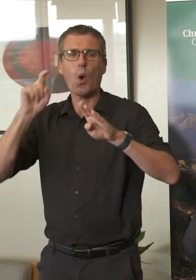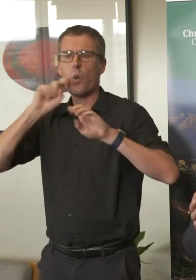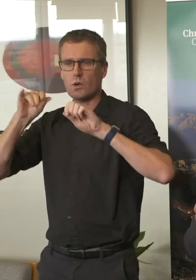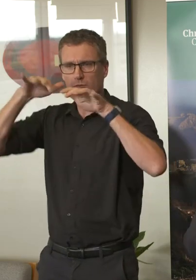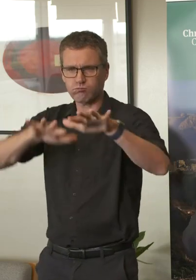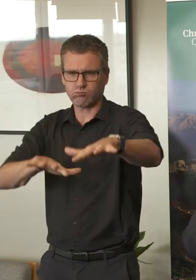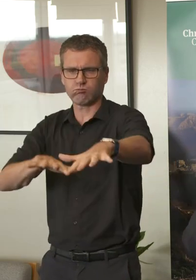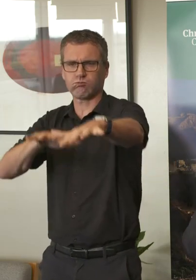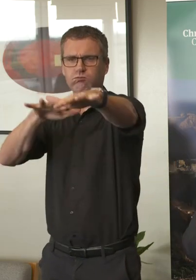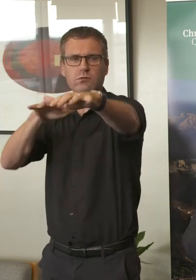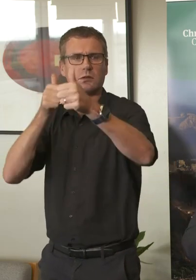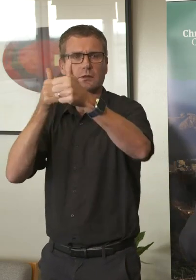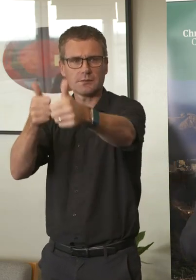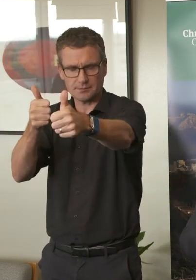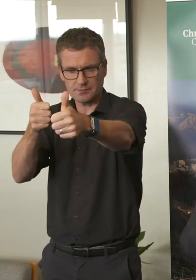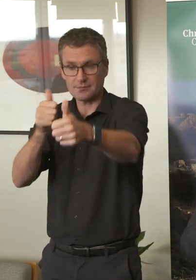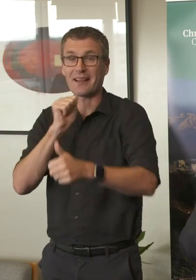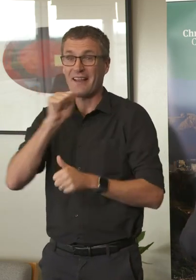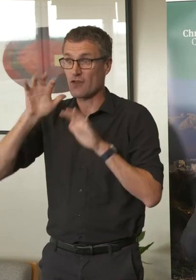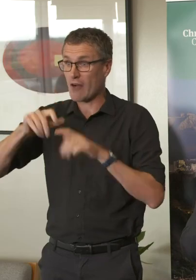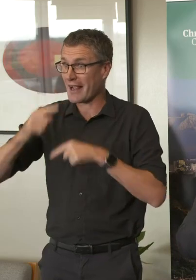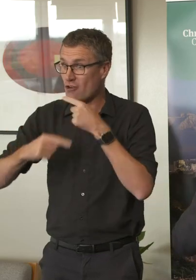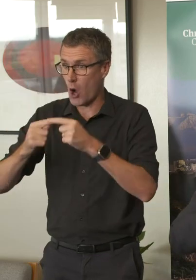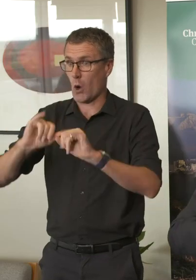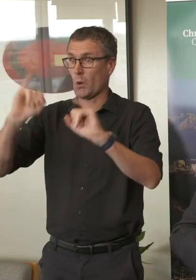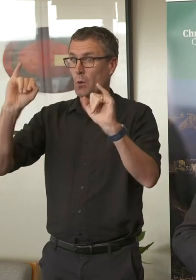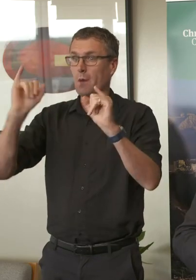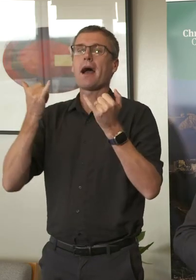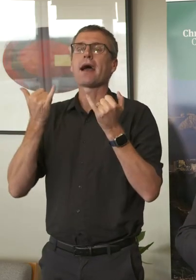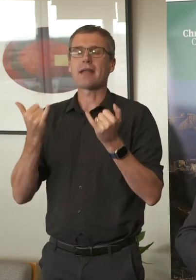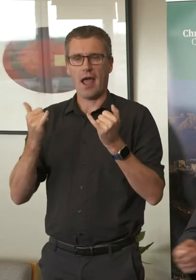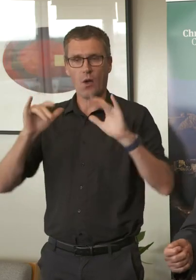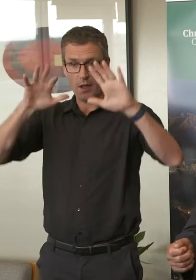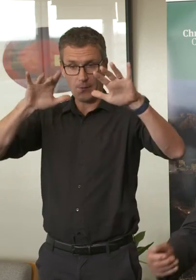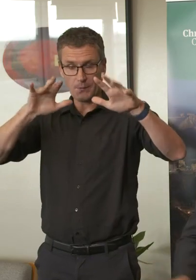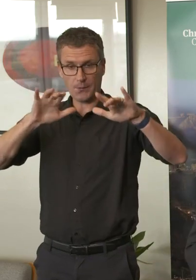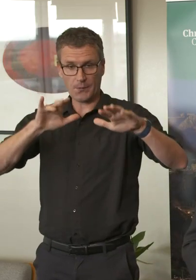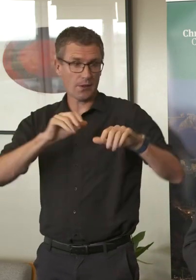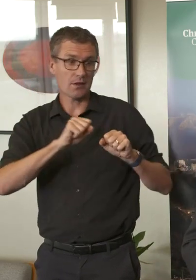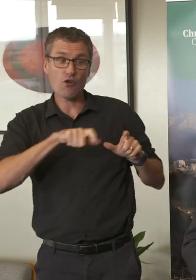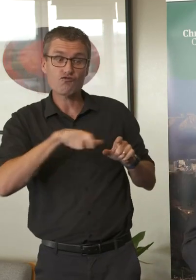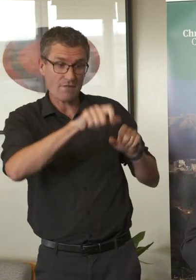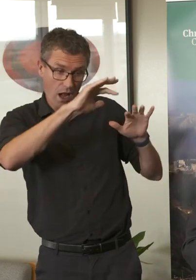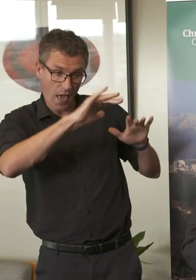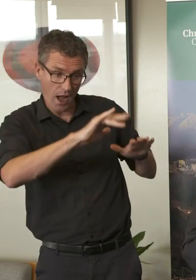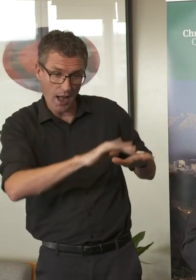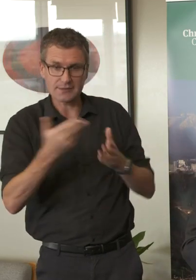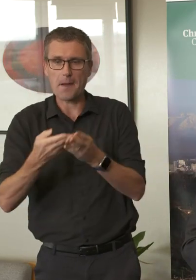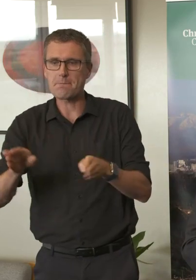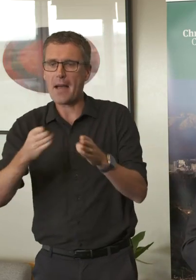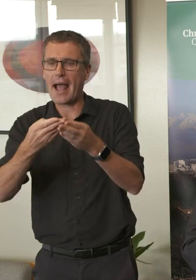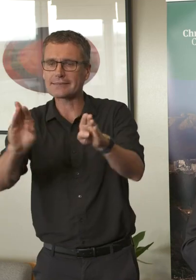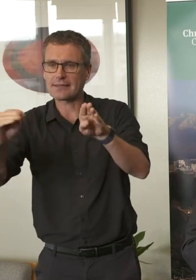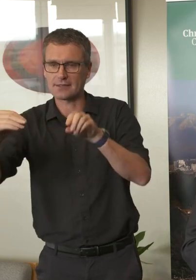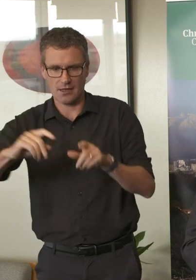longer, we would have been in deep strife, but it didn't. We're now, as the river recedes, we're opening the gates and letting them out, because normally all